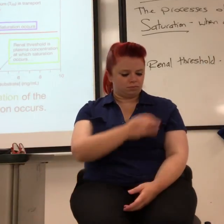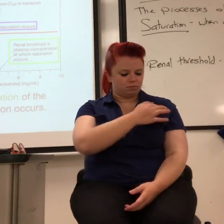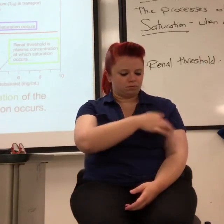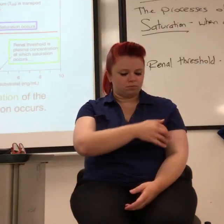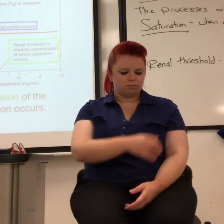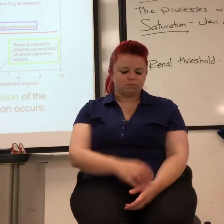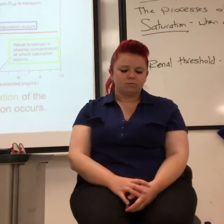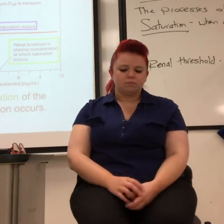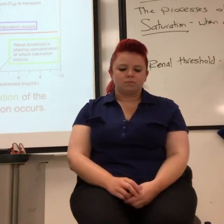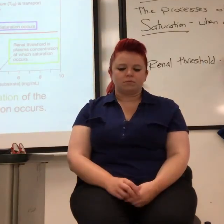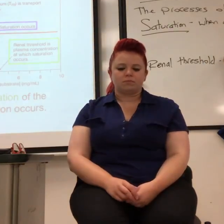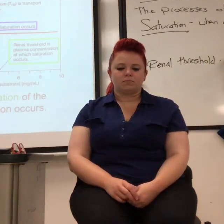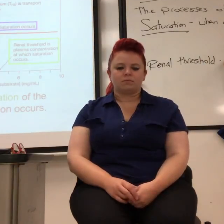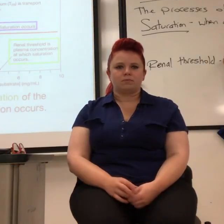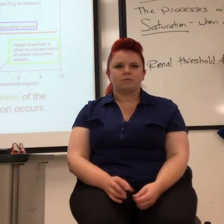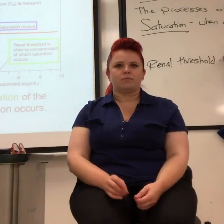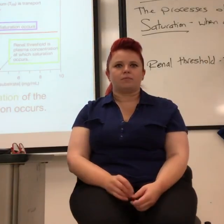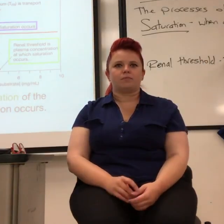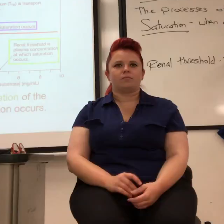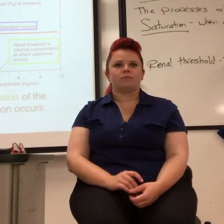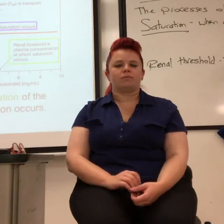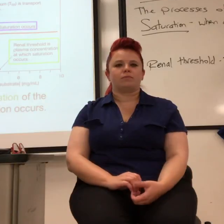The plasma concentration.